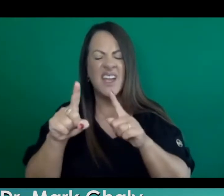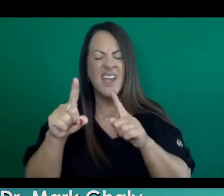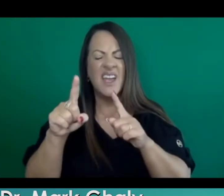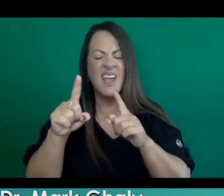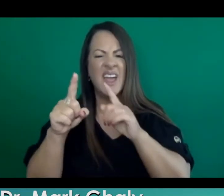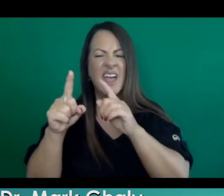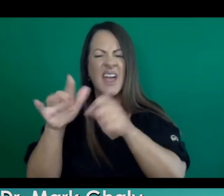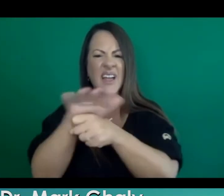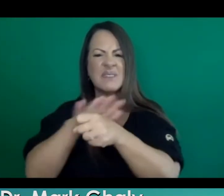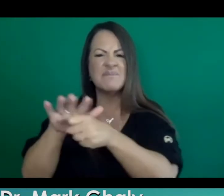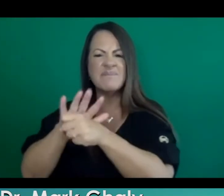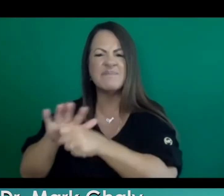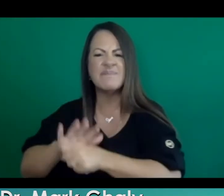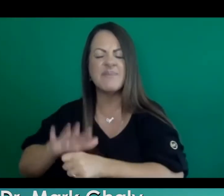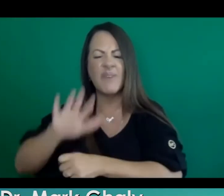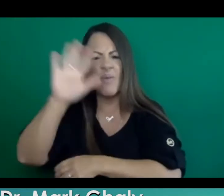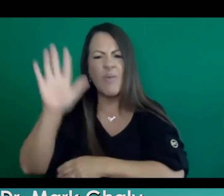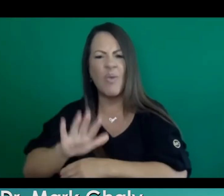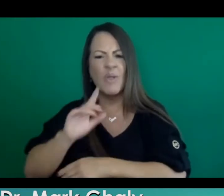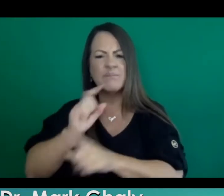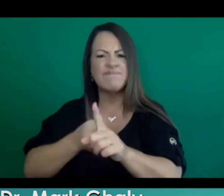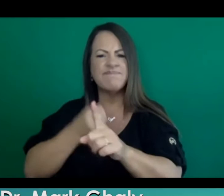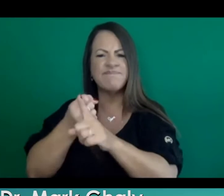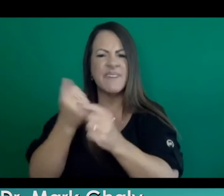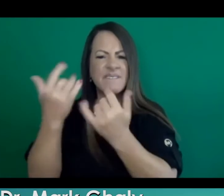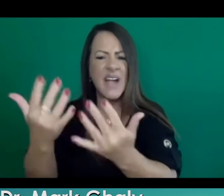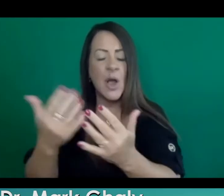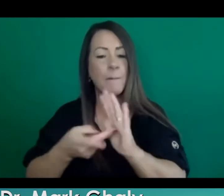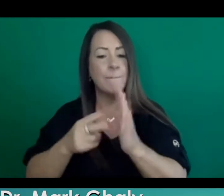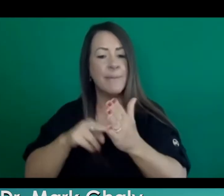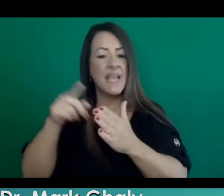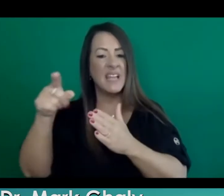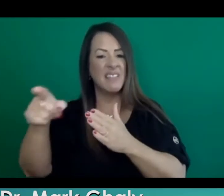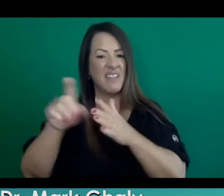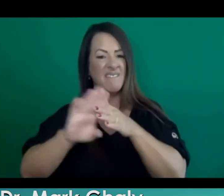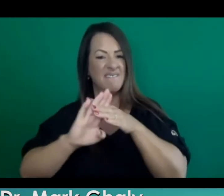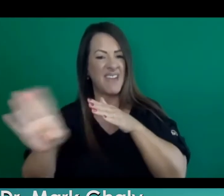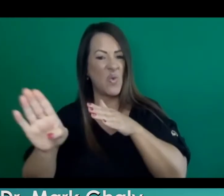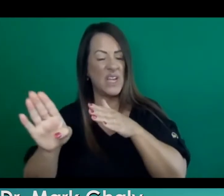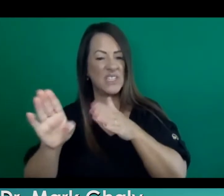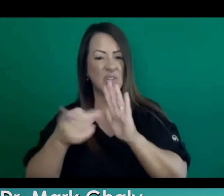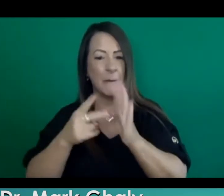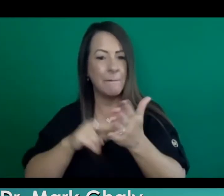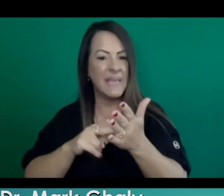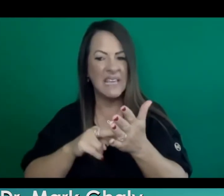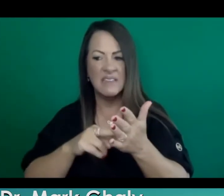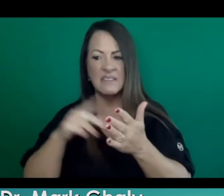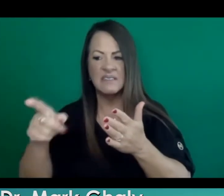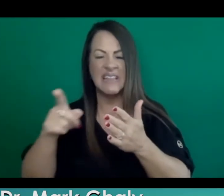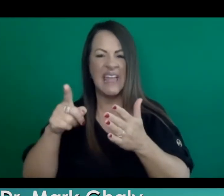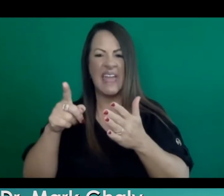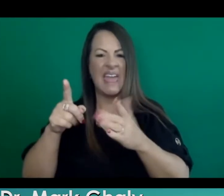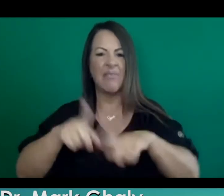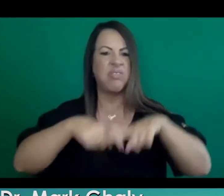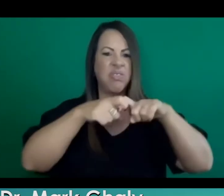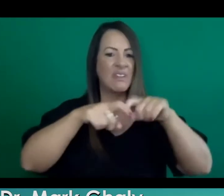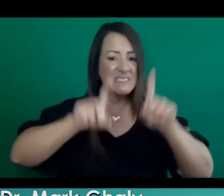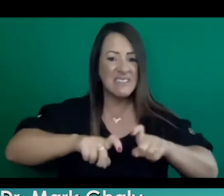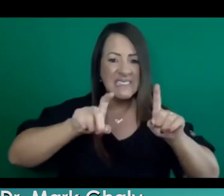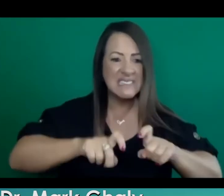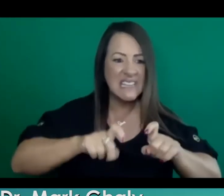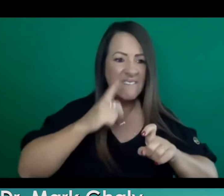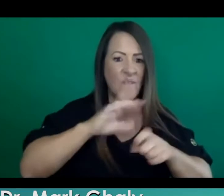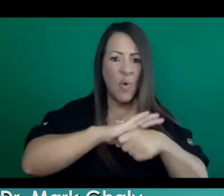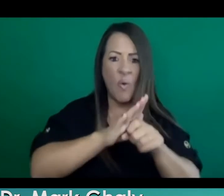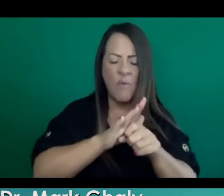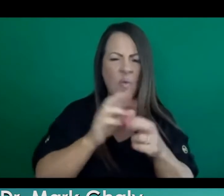about what that means. Is that because they're in evacuation areas and currently not processing test results? I'm wondering does that mean we may